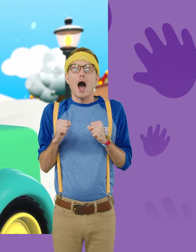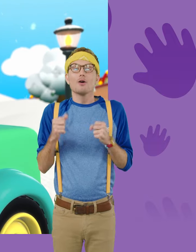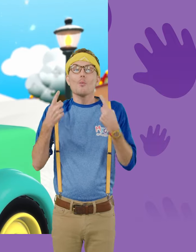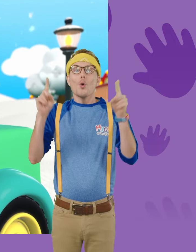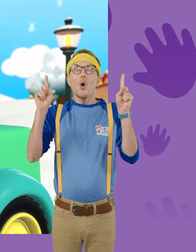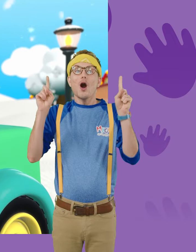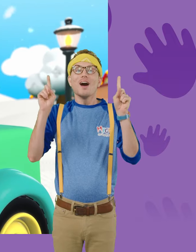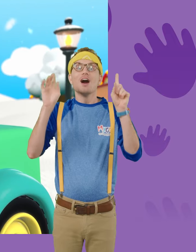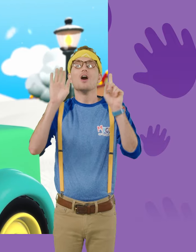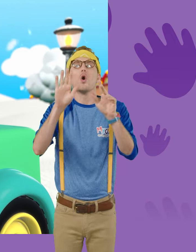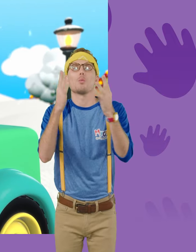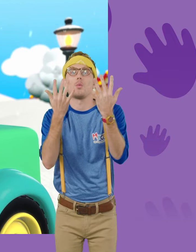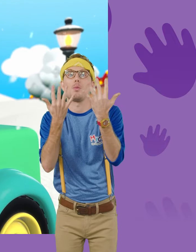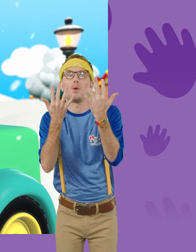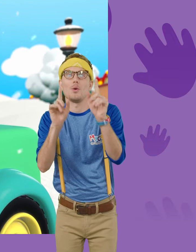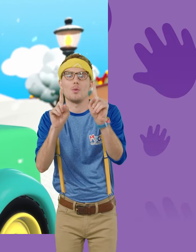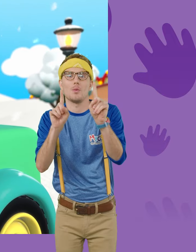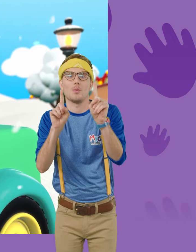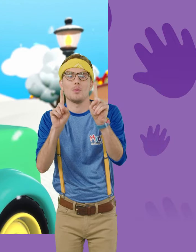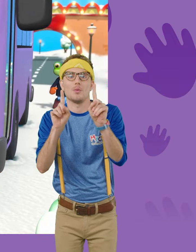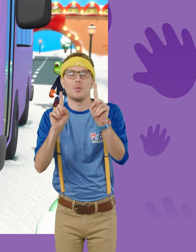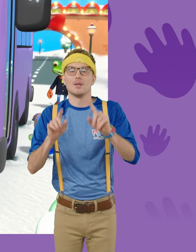It worked! Hang on, Bobby.